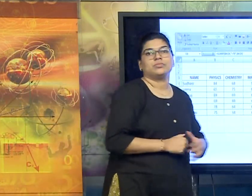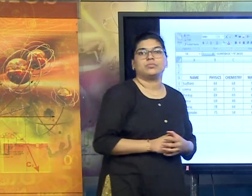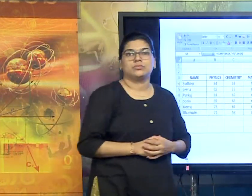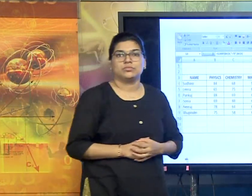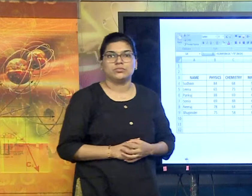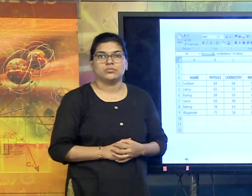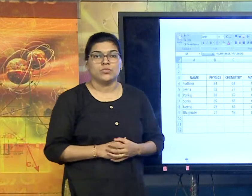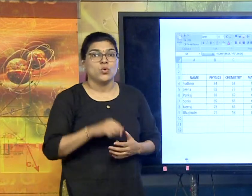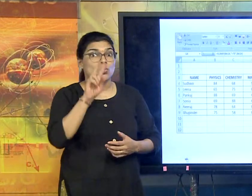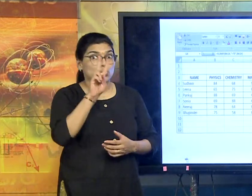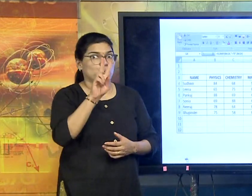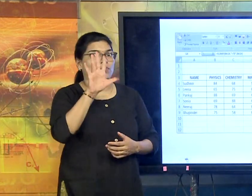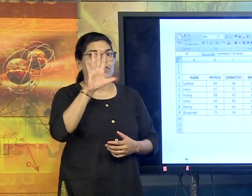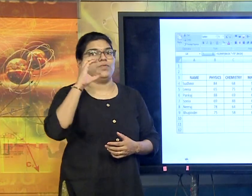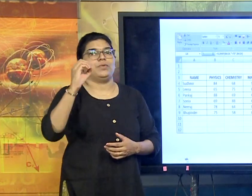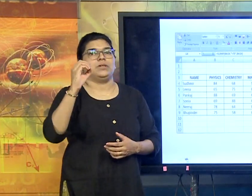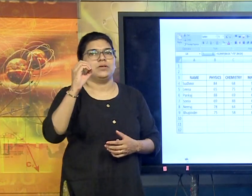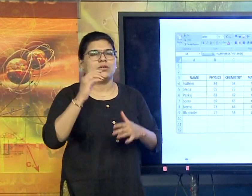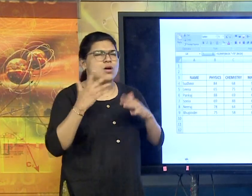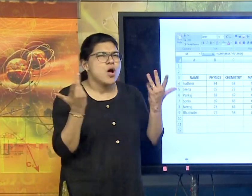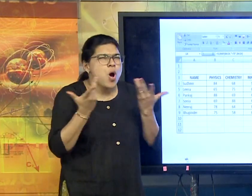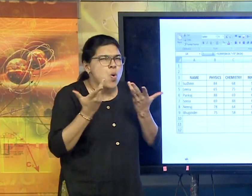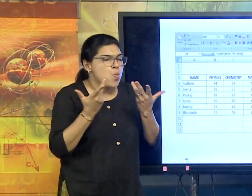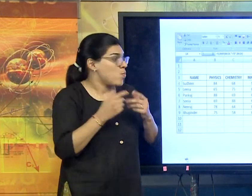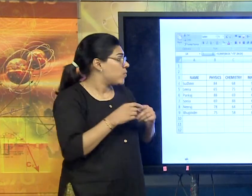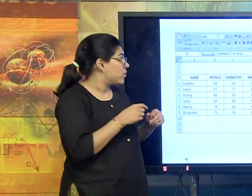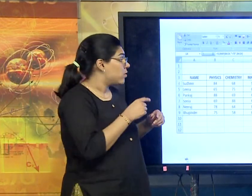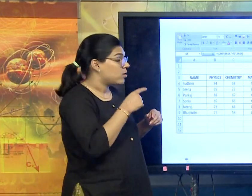formula, we will find the answer, that is 250.